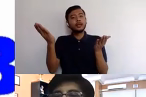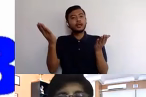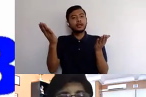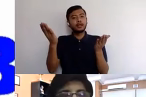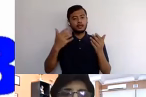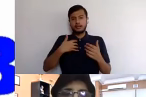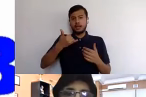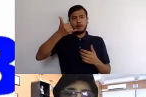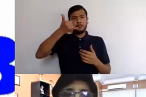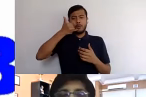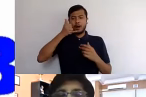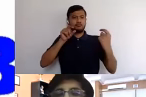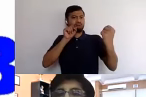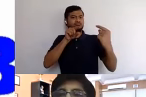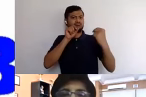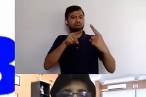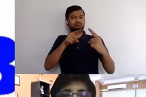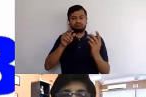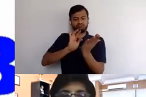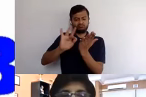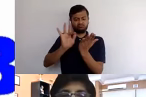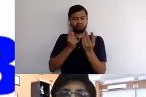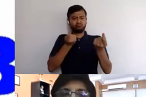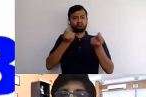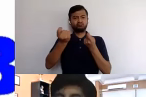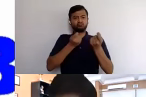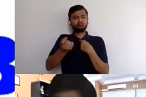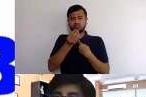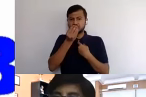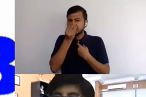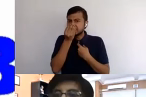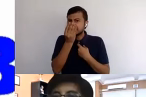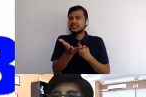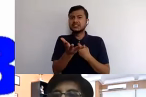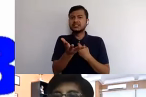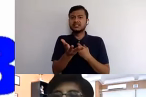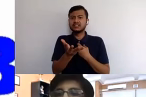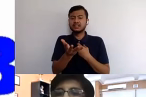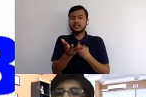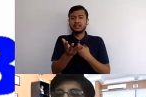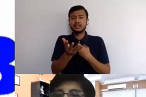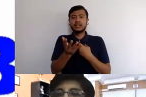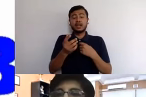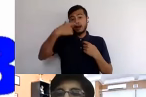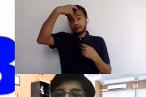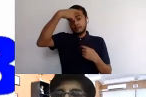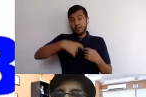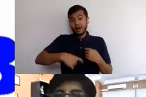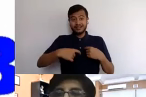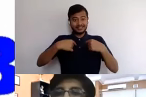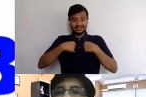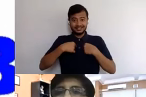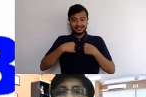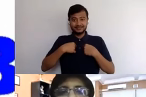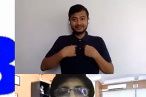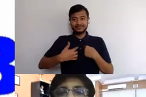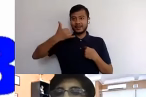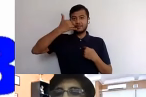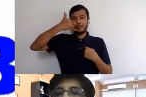as we know that large percentage of mobile users are stationary. In fact, cellular communications